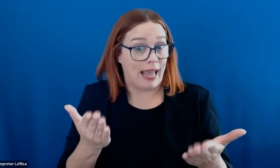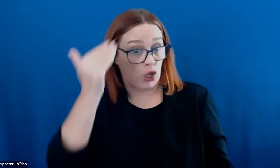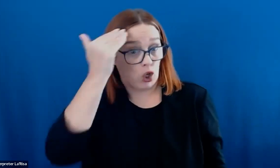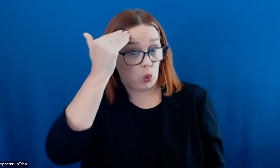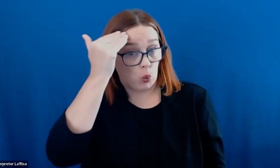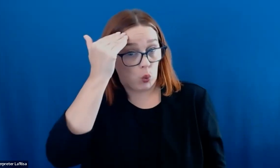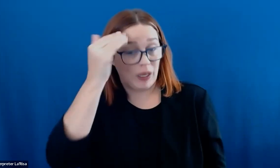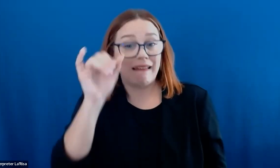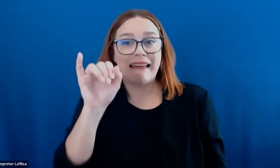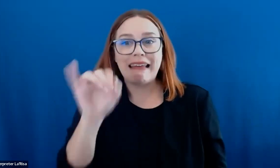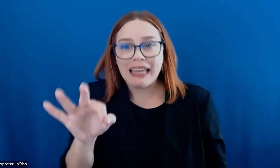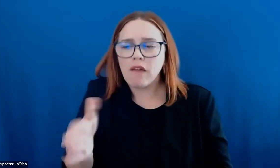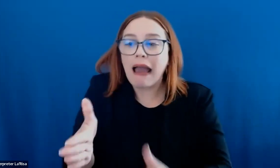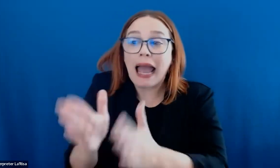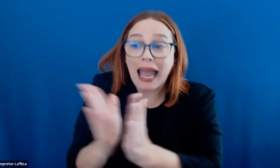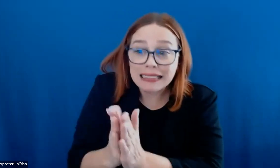ask for help,